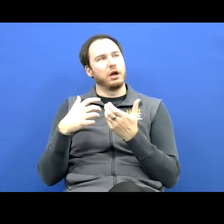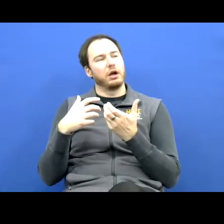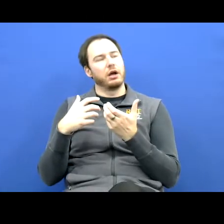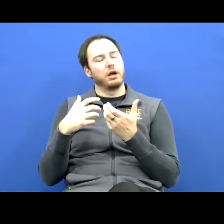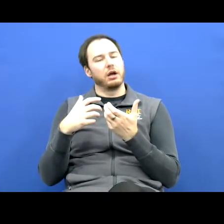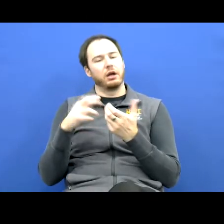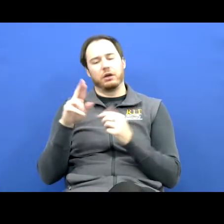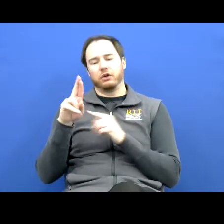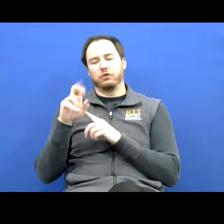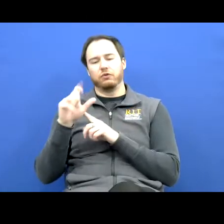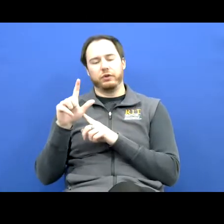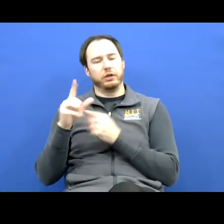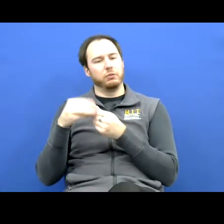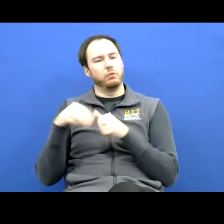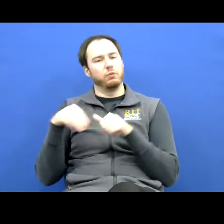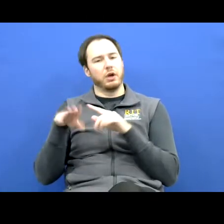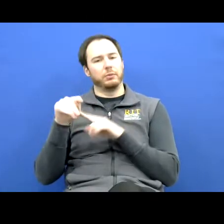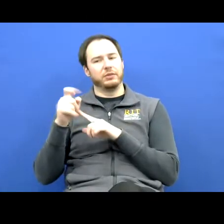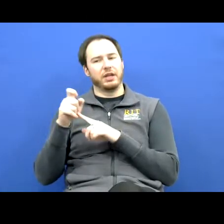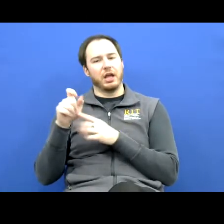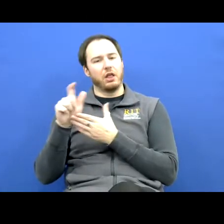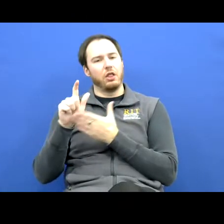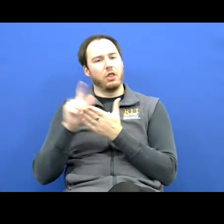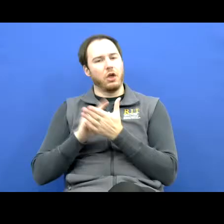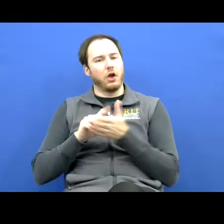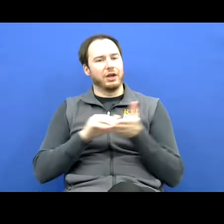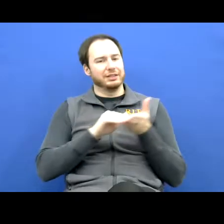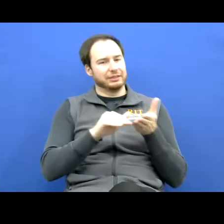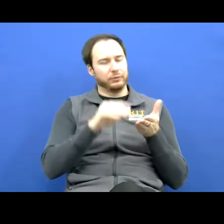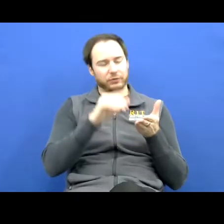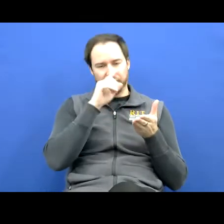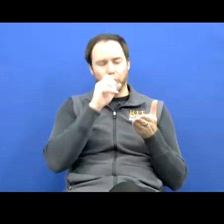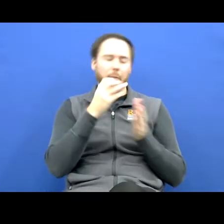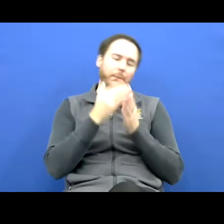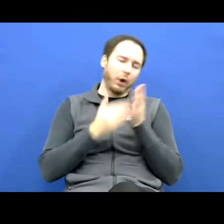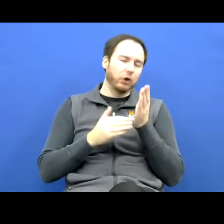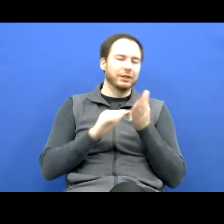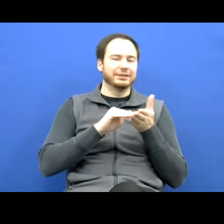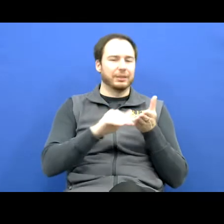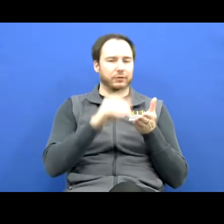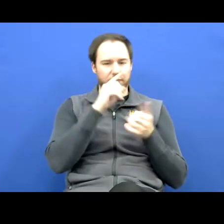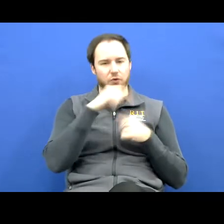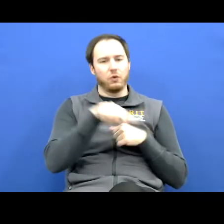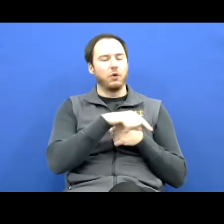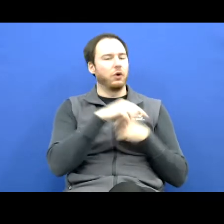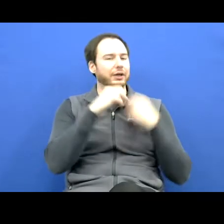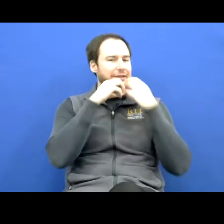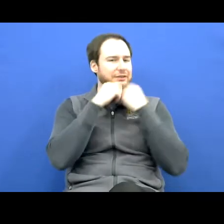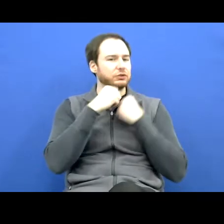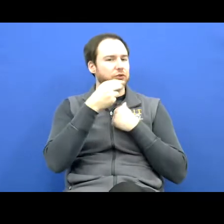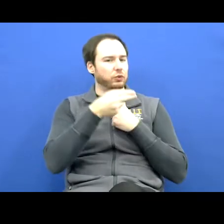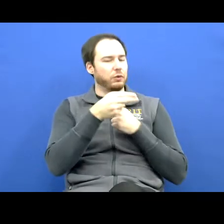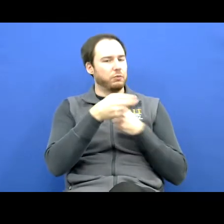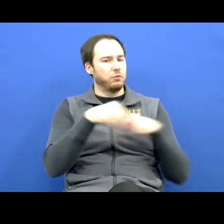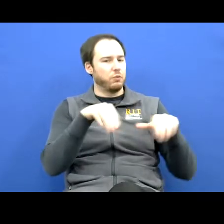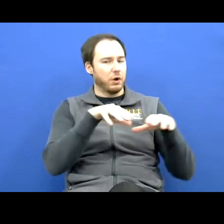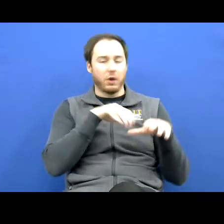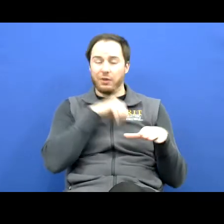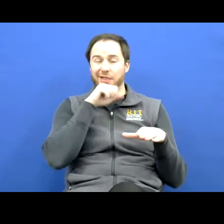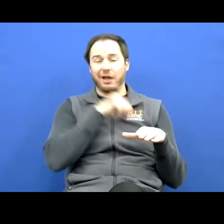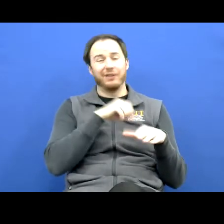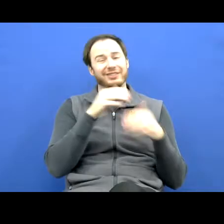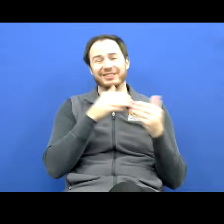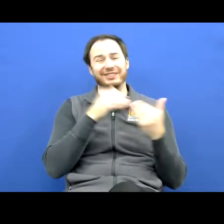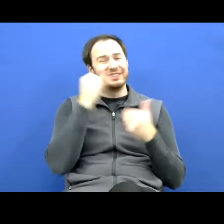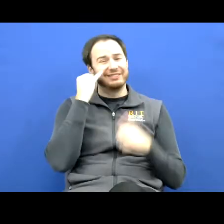real property tax law exemption partial exemption for historic properties. I'd love to see, like, even if